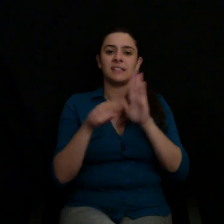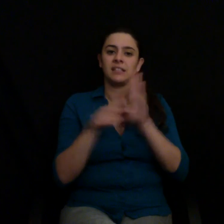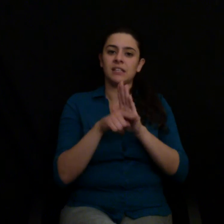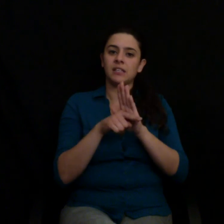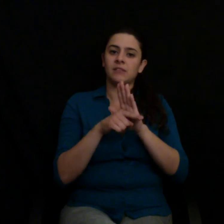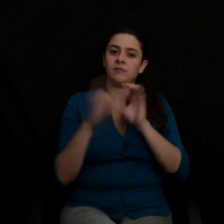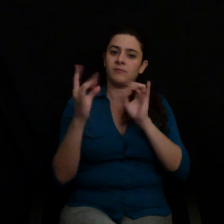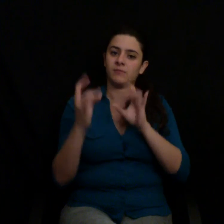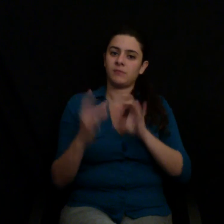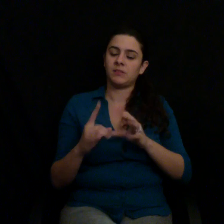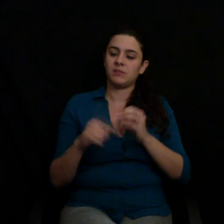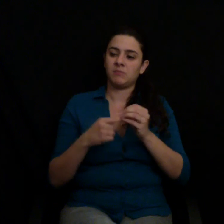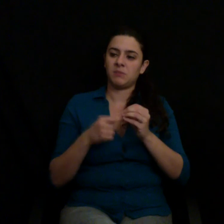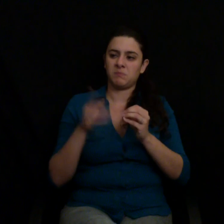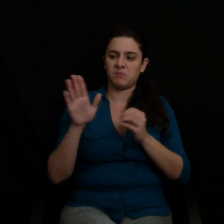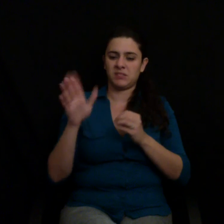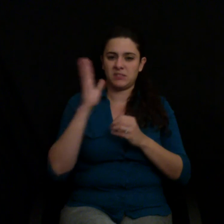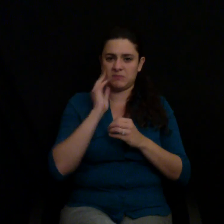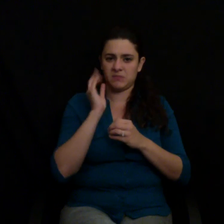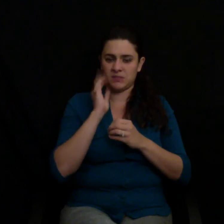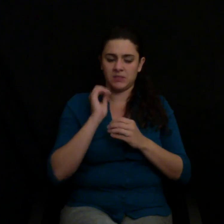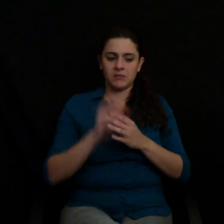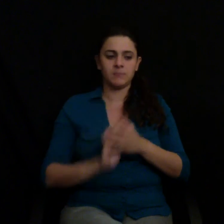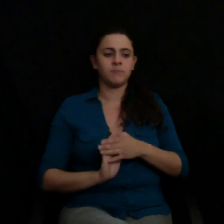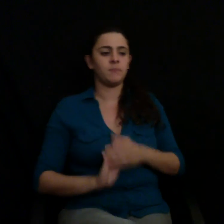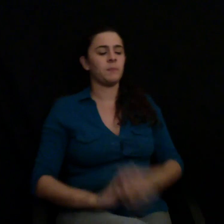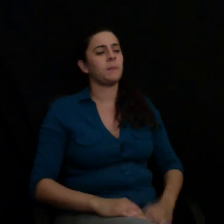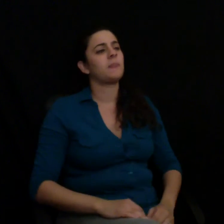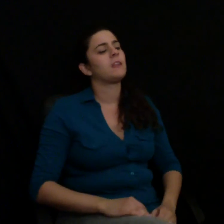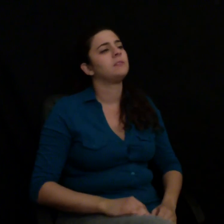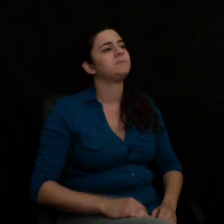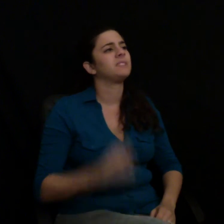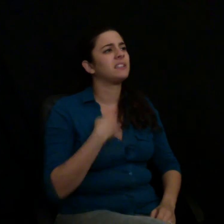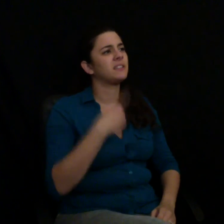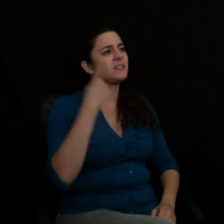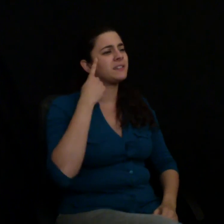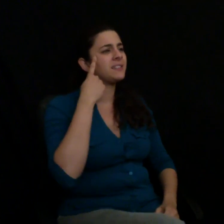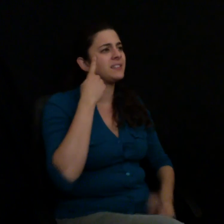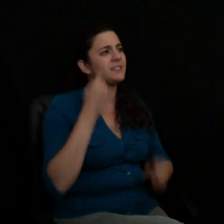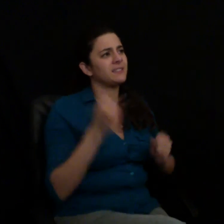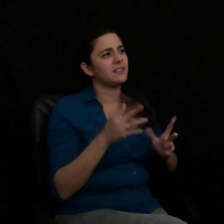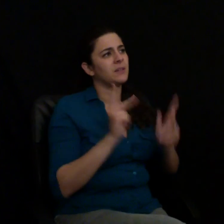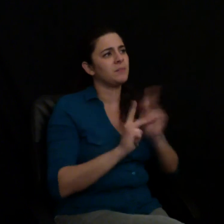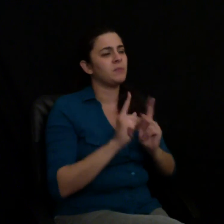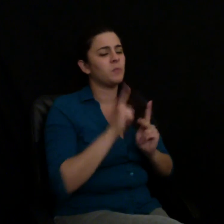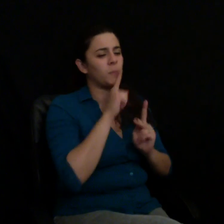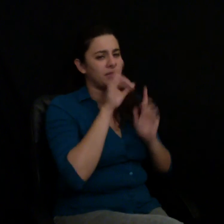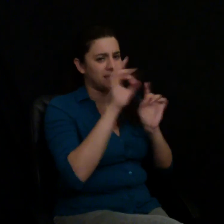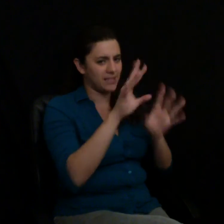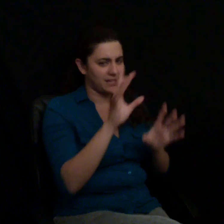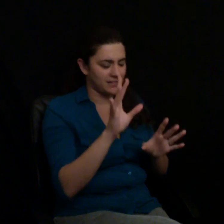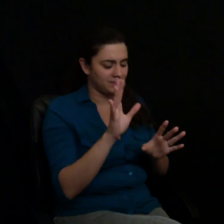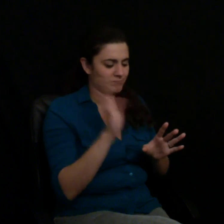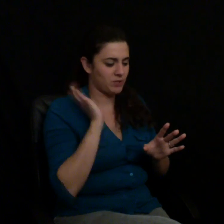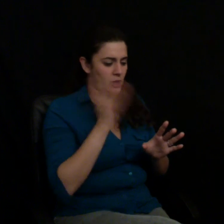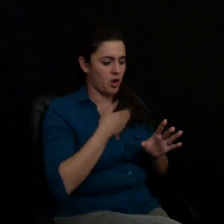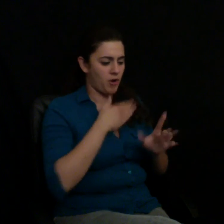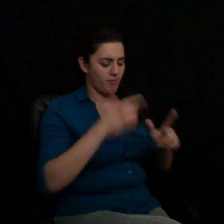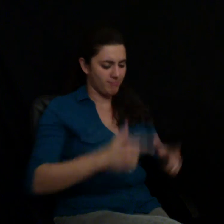being homeless. Yeah, I think there's a lot of people that really hate us, and a lot of them are just trying to